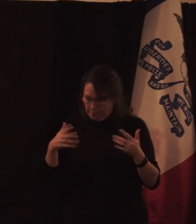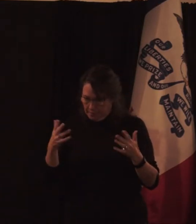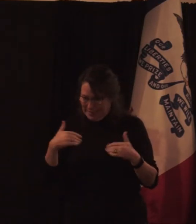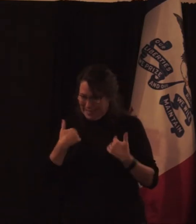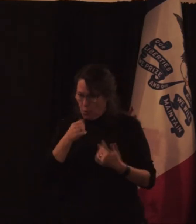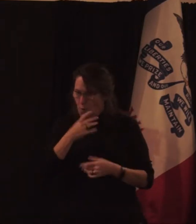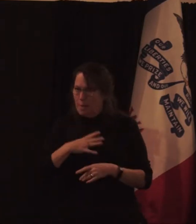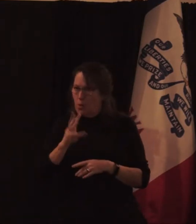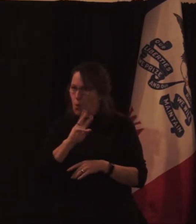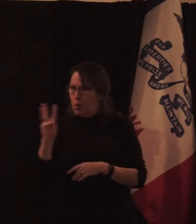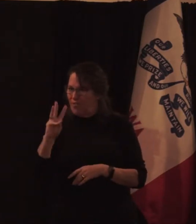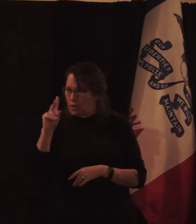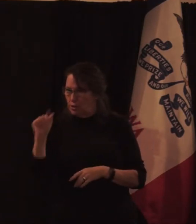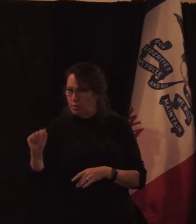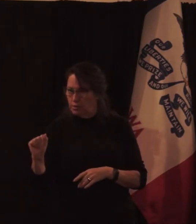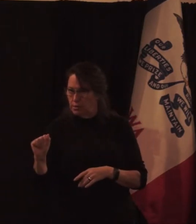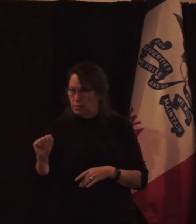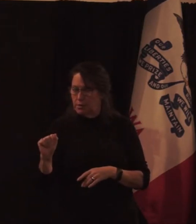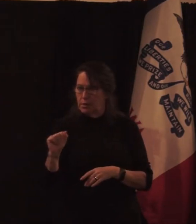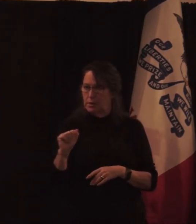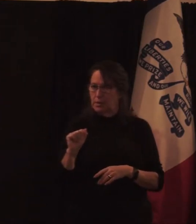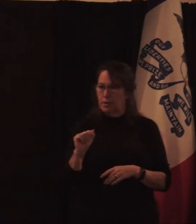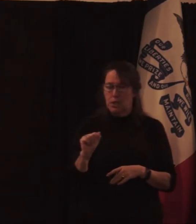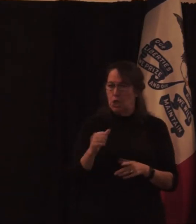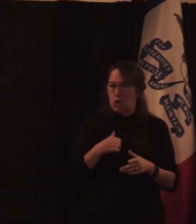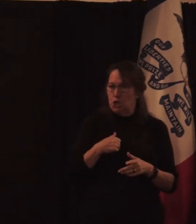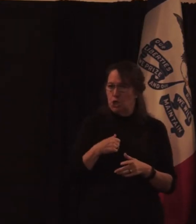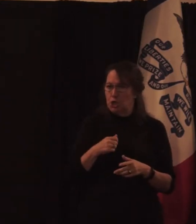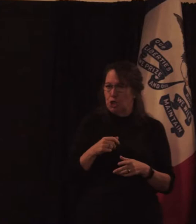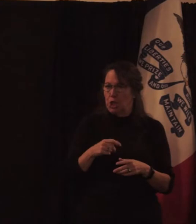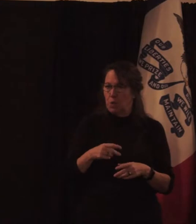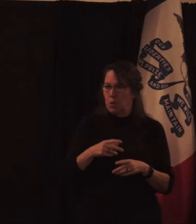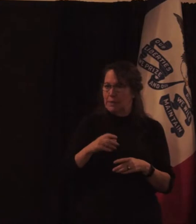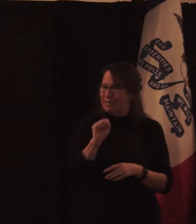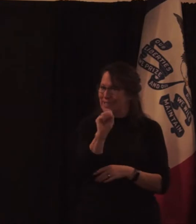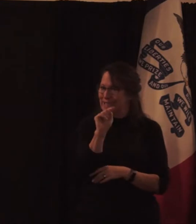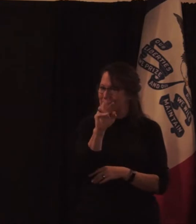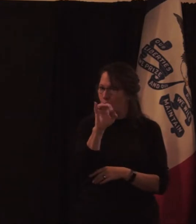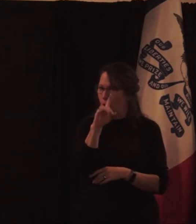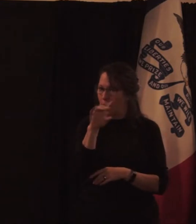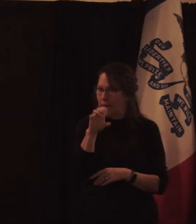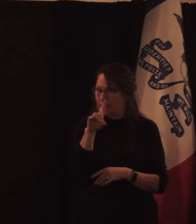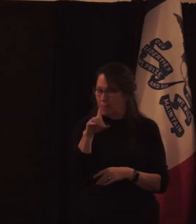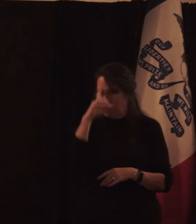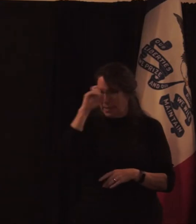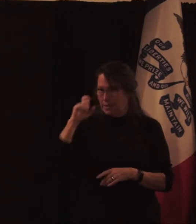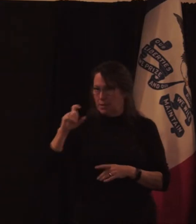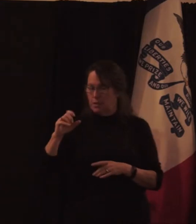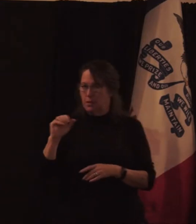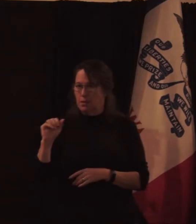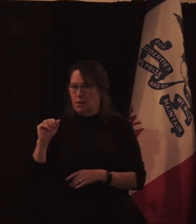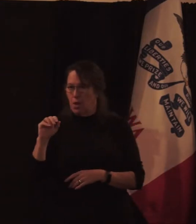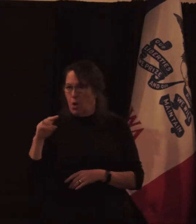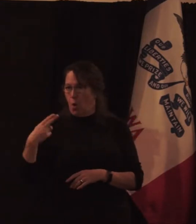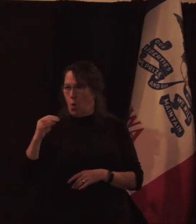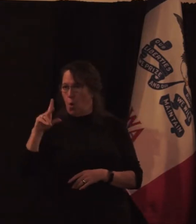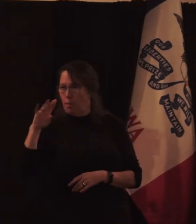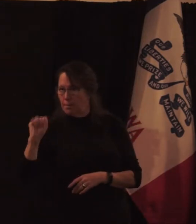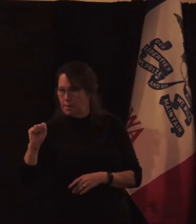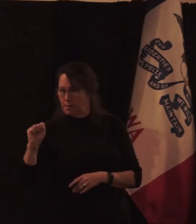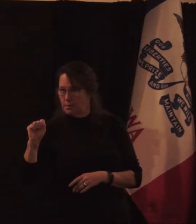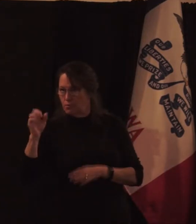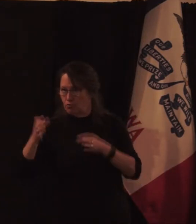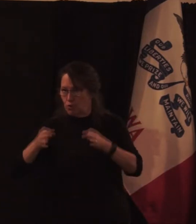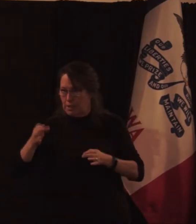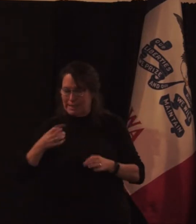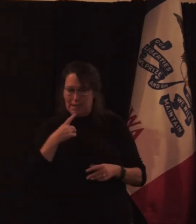in West Virginia, sterilized against her will because Chief Justice Oliver Wendell Holmes